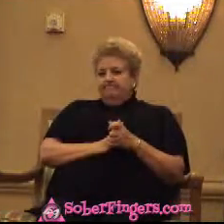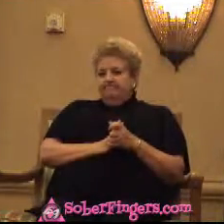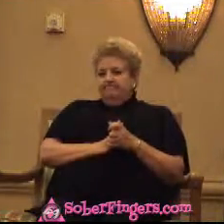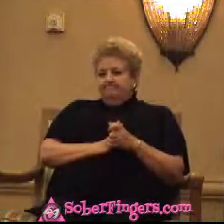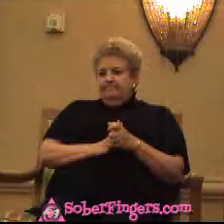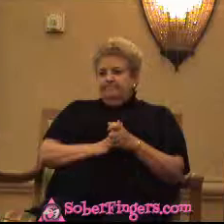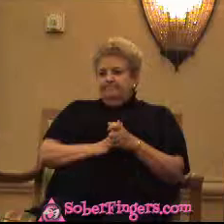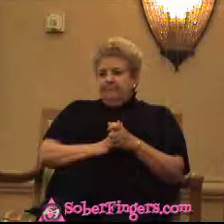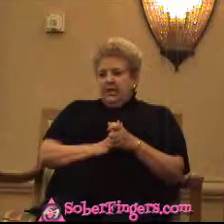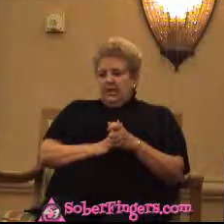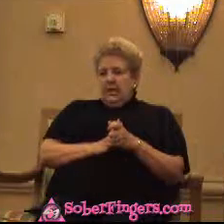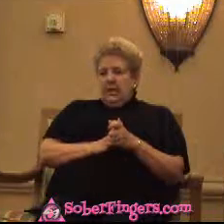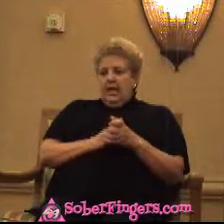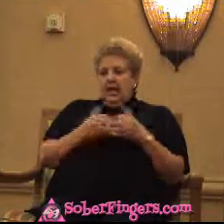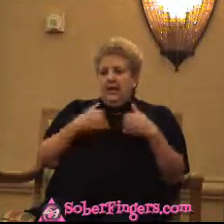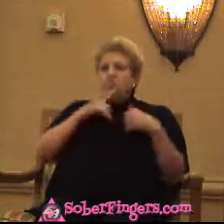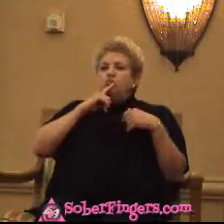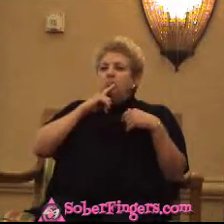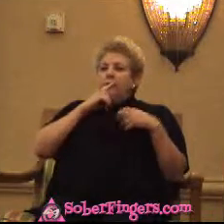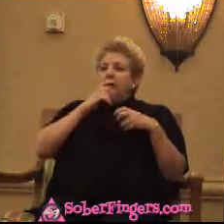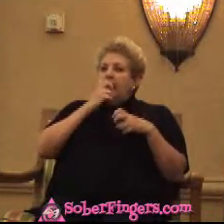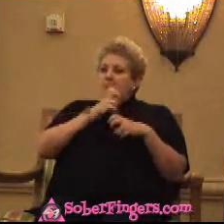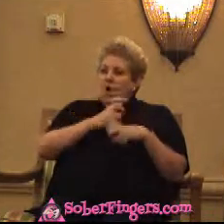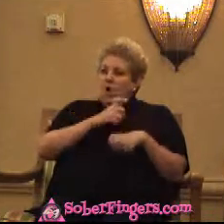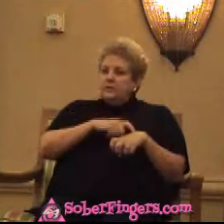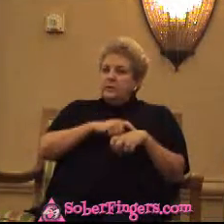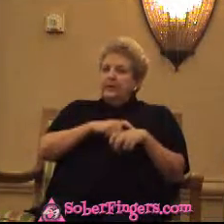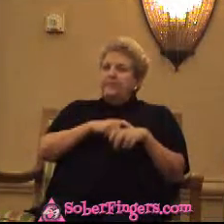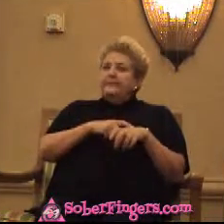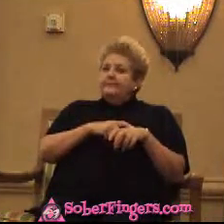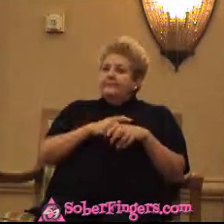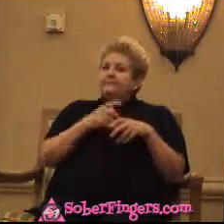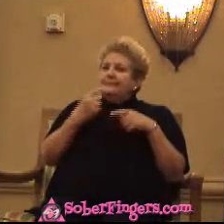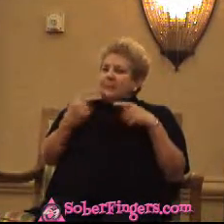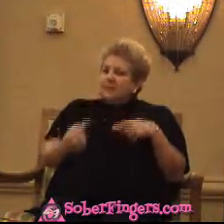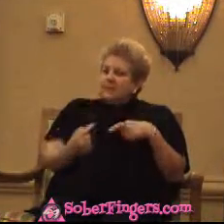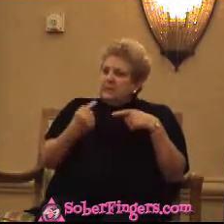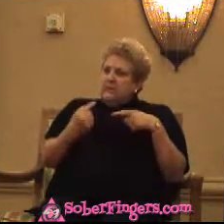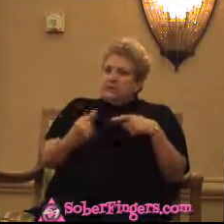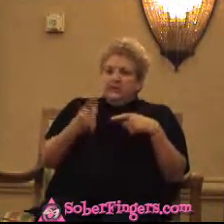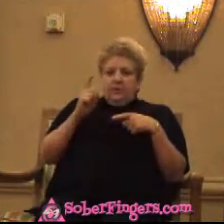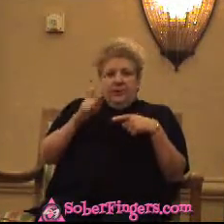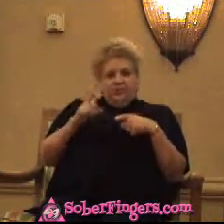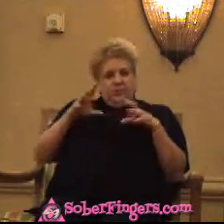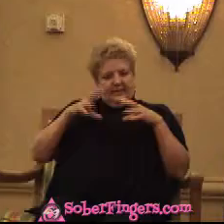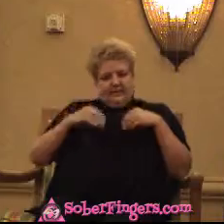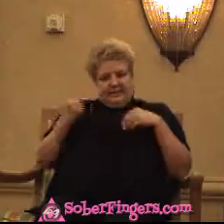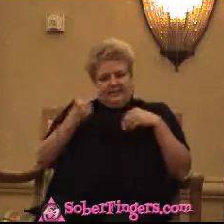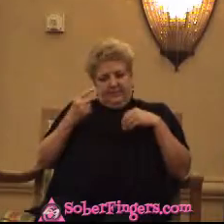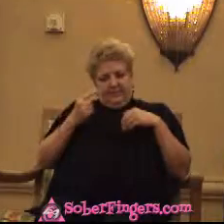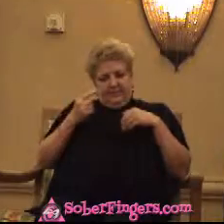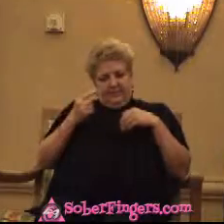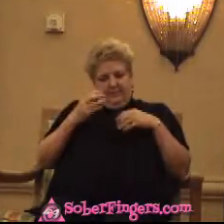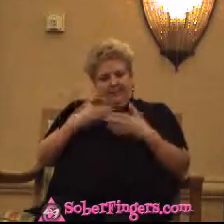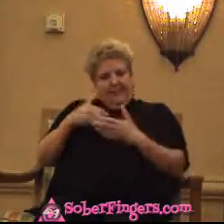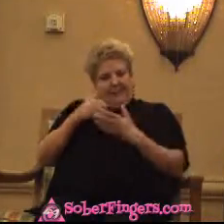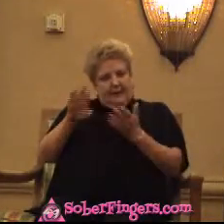had a very, very difficult time with that, but you got to accept something like that. Even though it's unacceptable, you got to accept it.